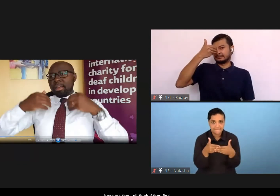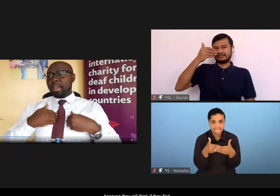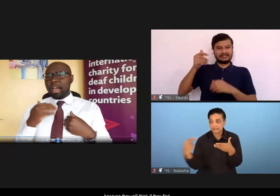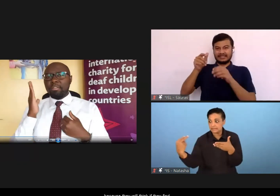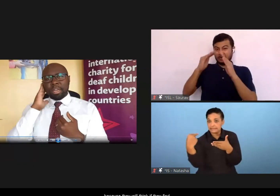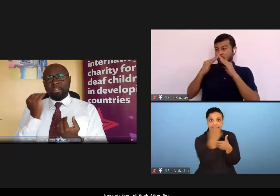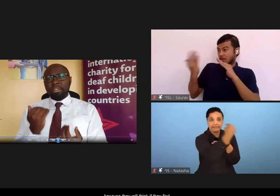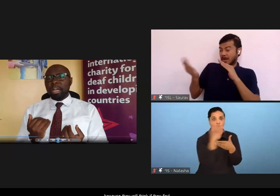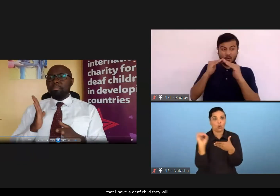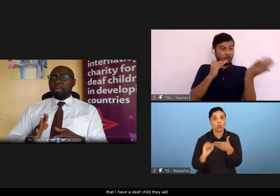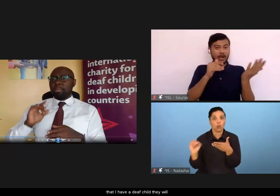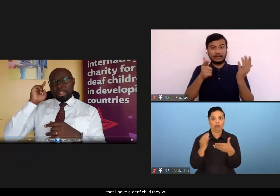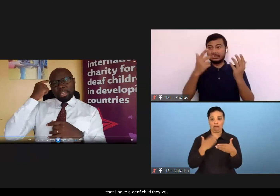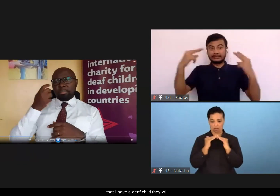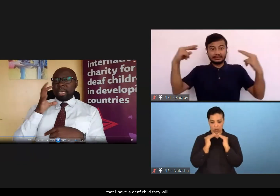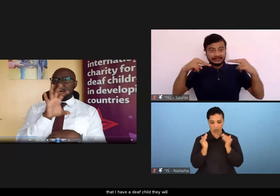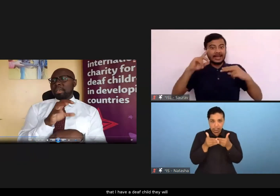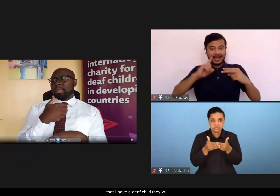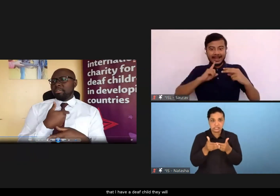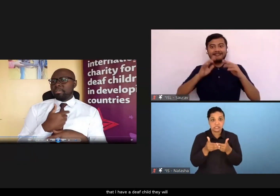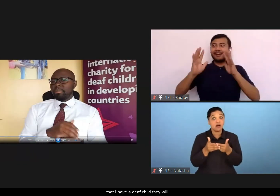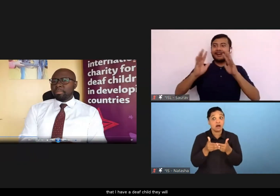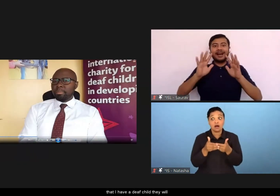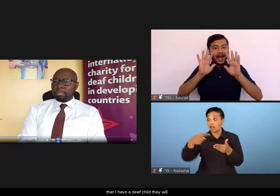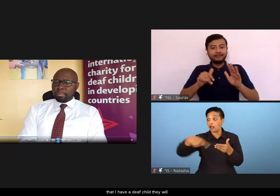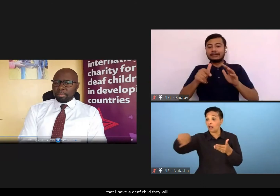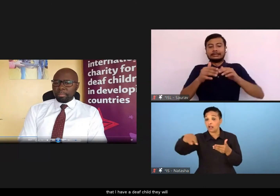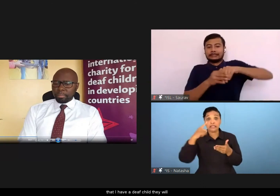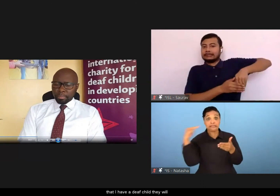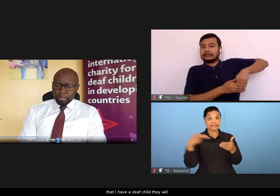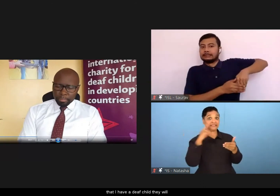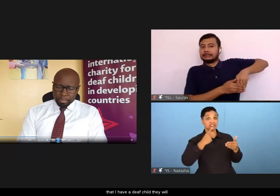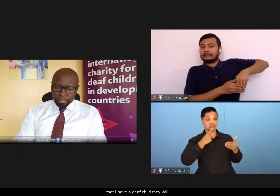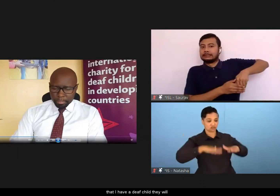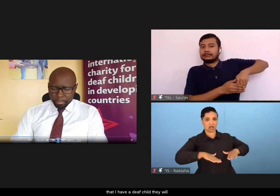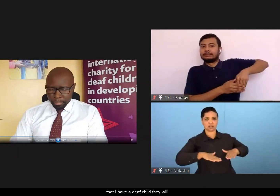think that if they find that I have a deaf child, then probably they might think I'm cursed.